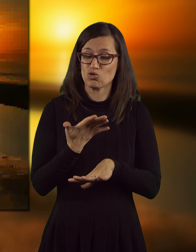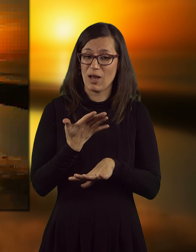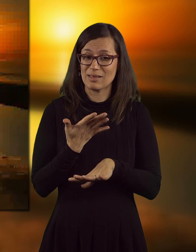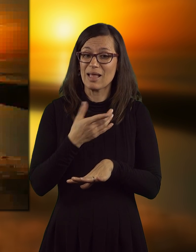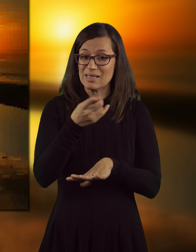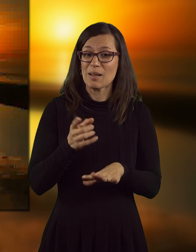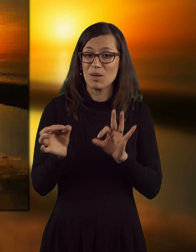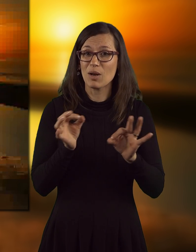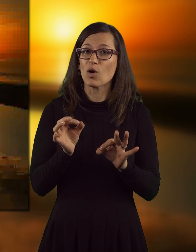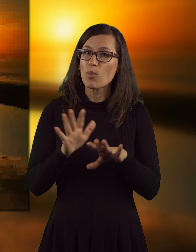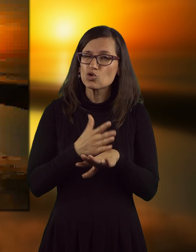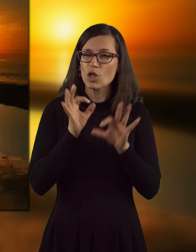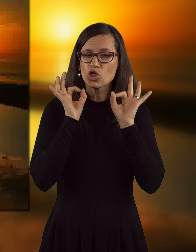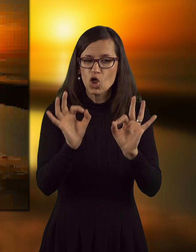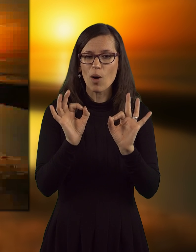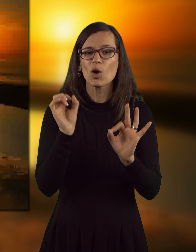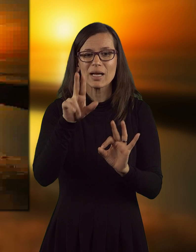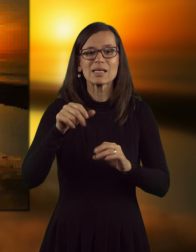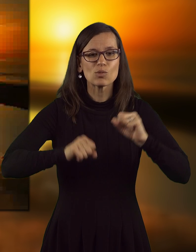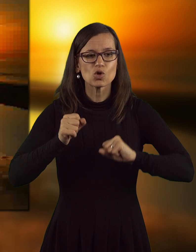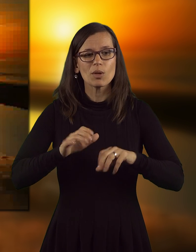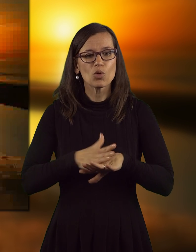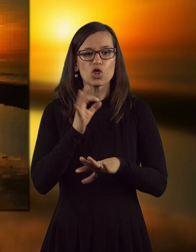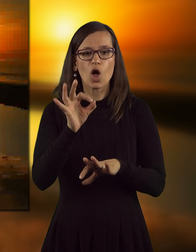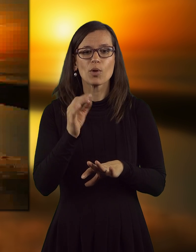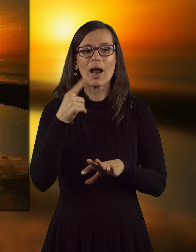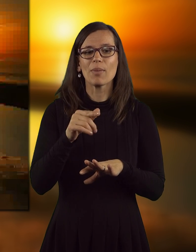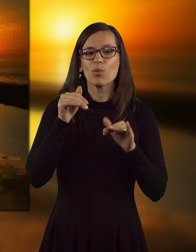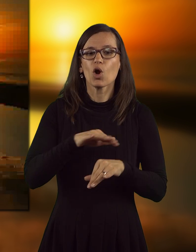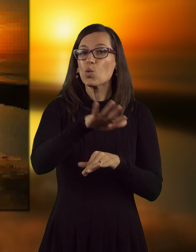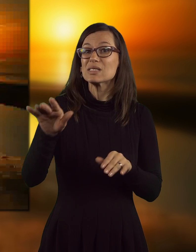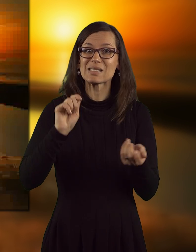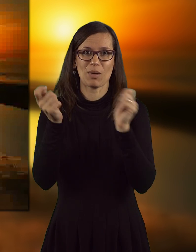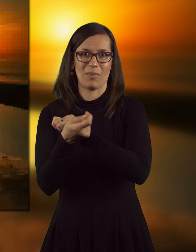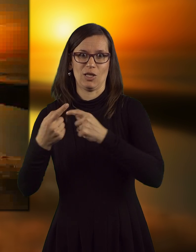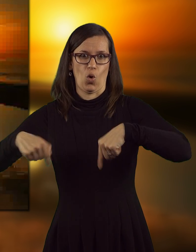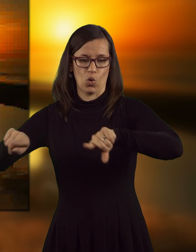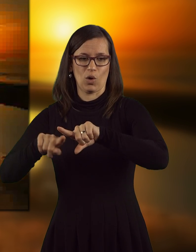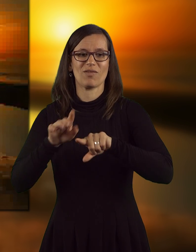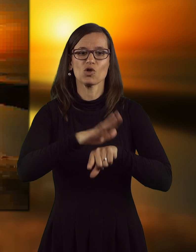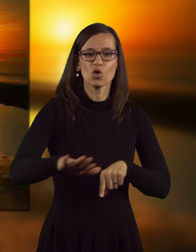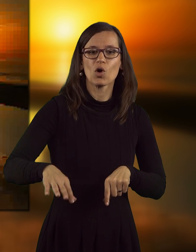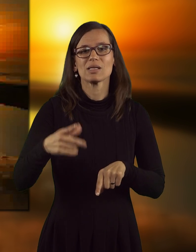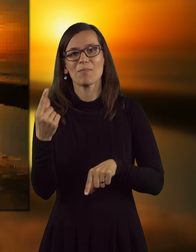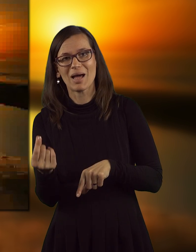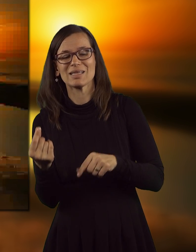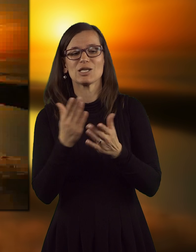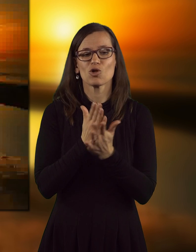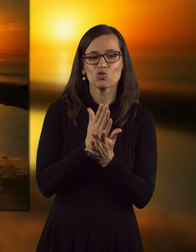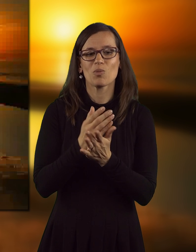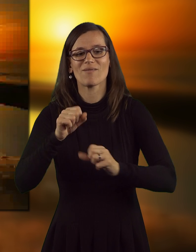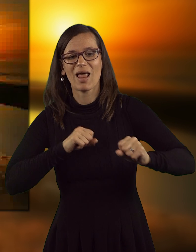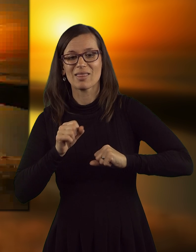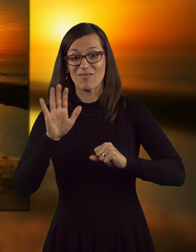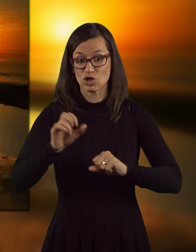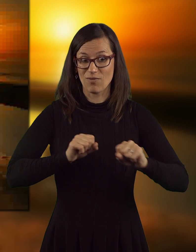mood? Are you willing to feel good because you have the ability to feel good? Or are you going to need everybody around you, your kids, your mate, your job, your